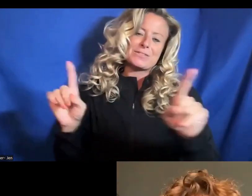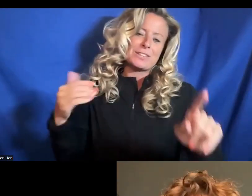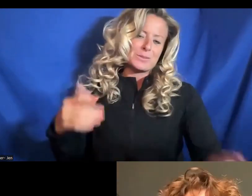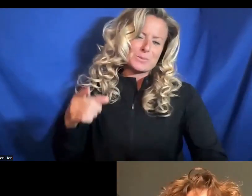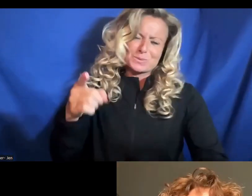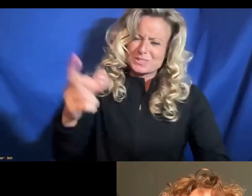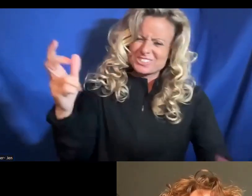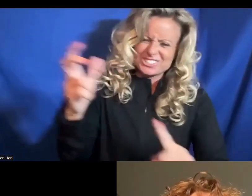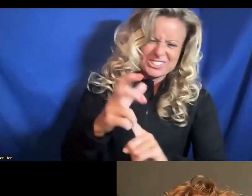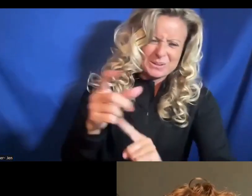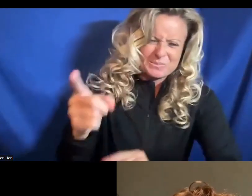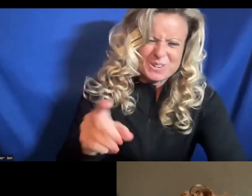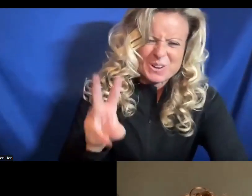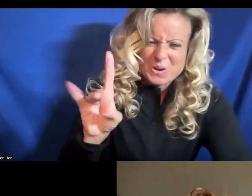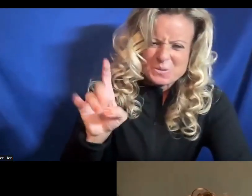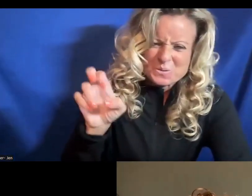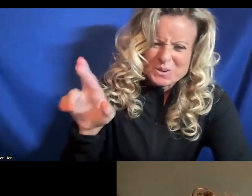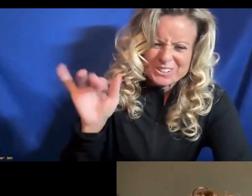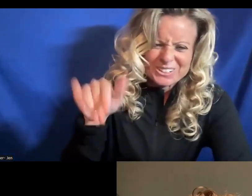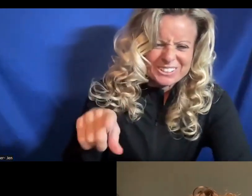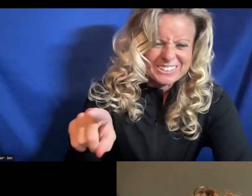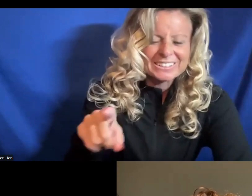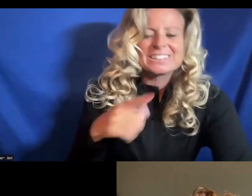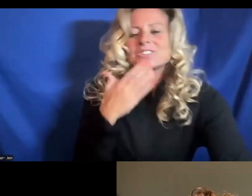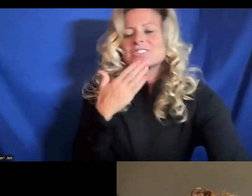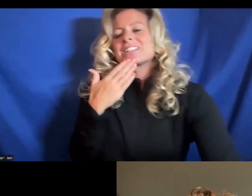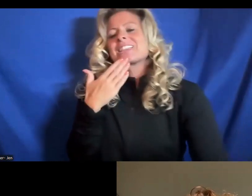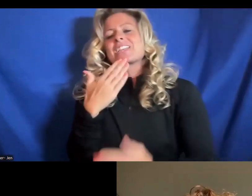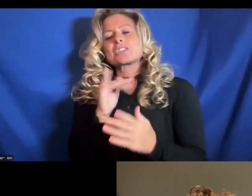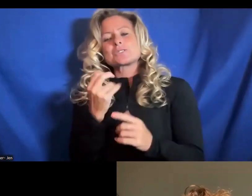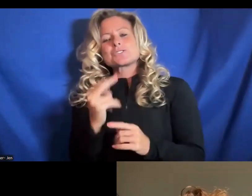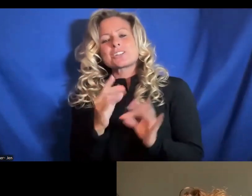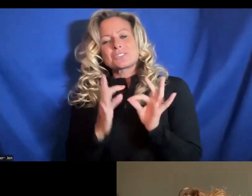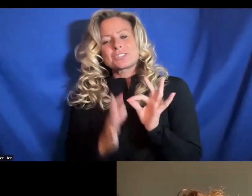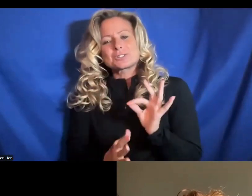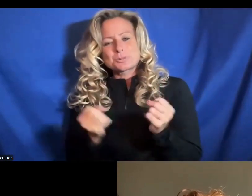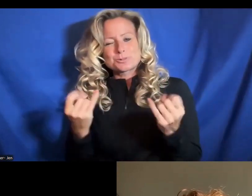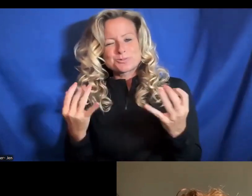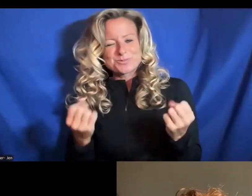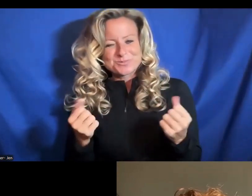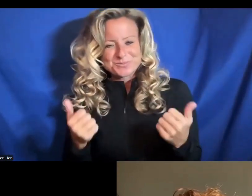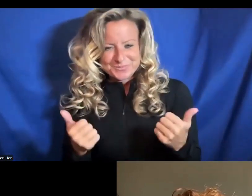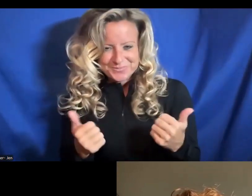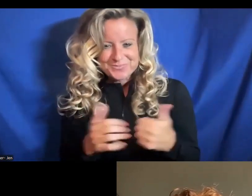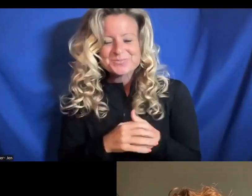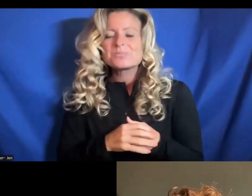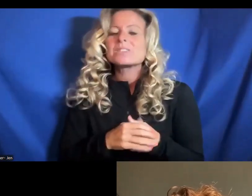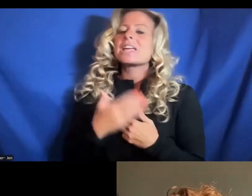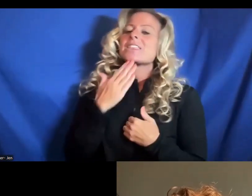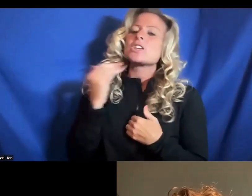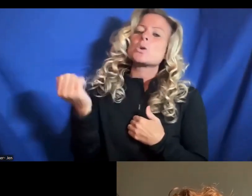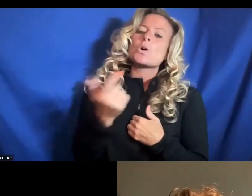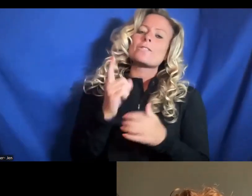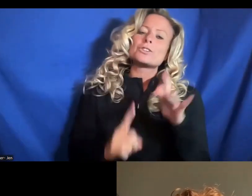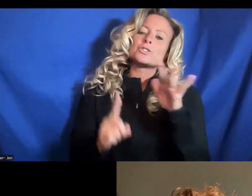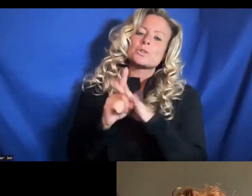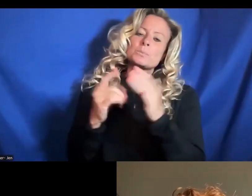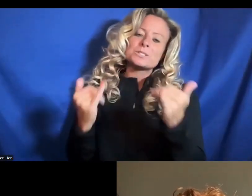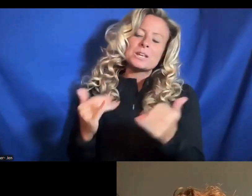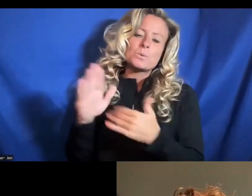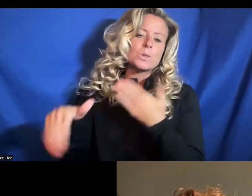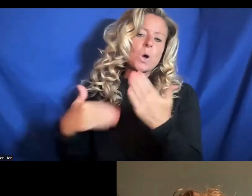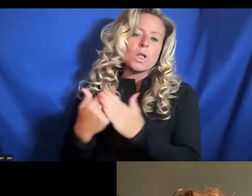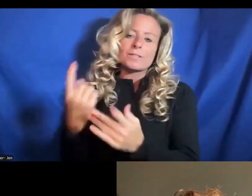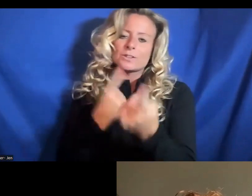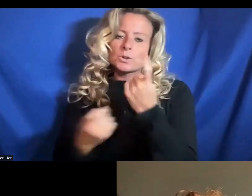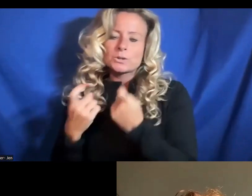That's basically Yes. how it works. Thank you, Jen, for your sign language. Thank you all for being here with all your questions.